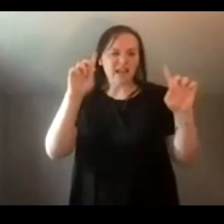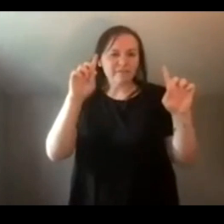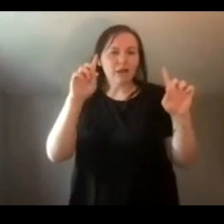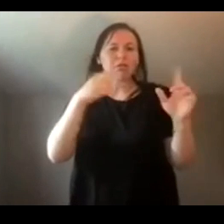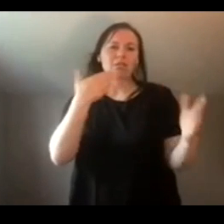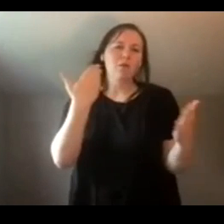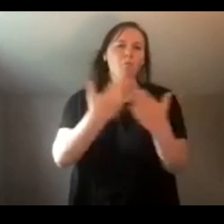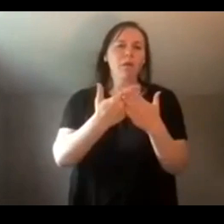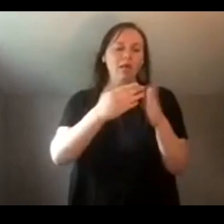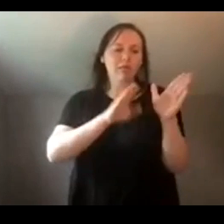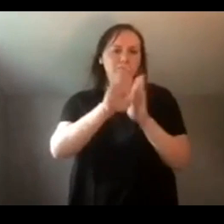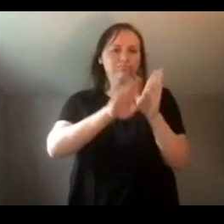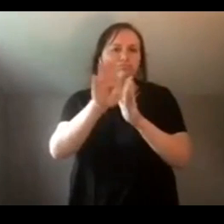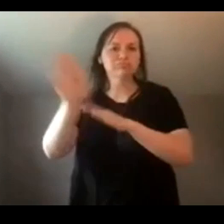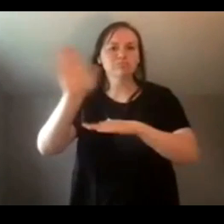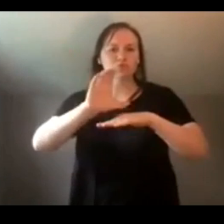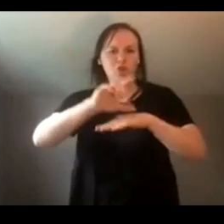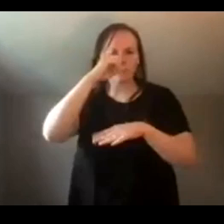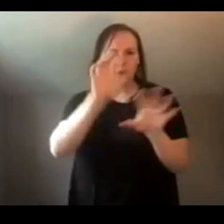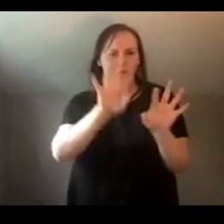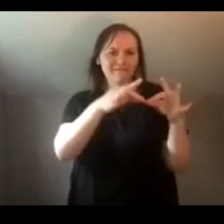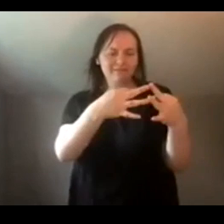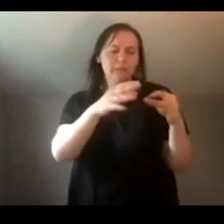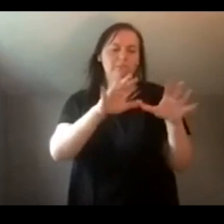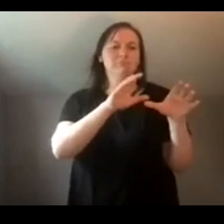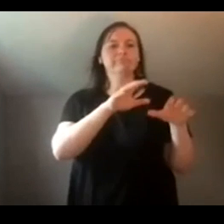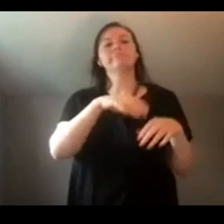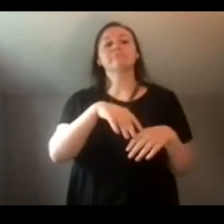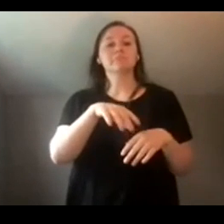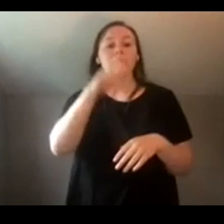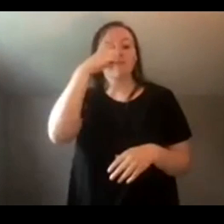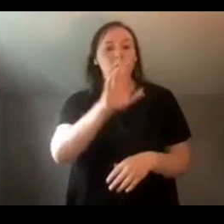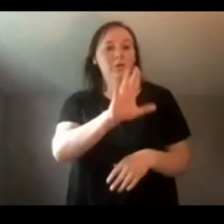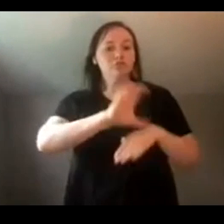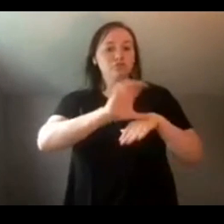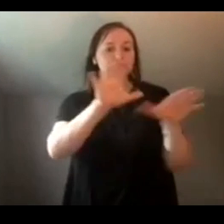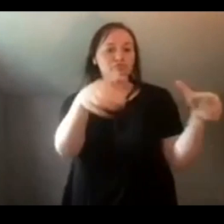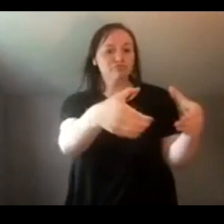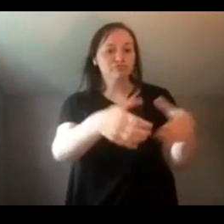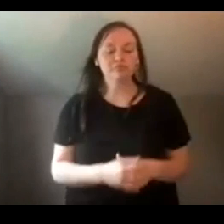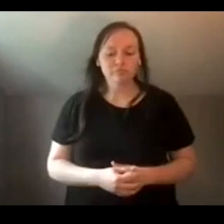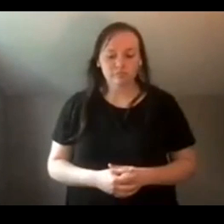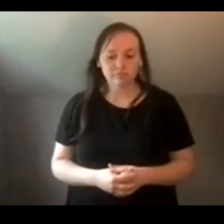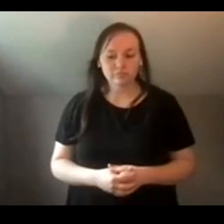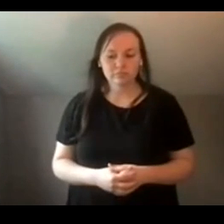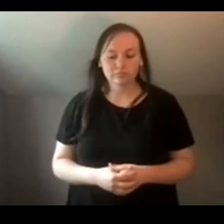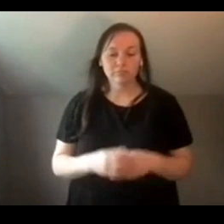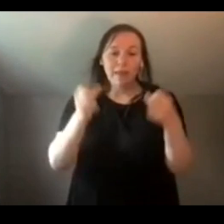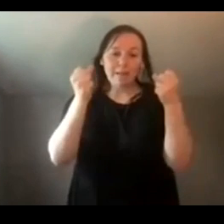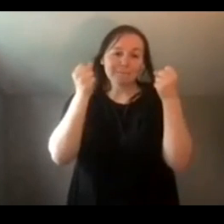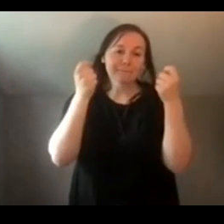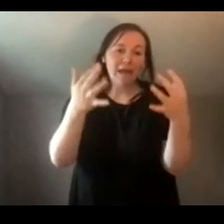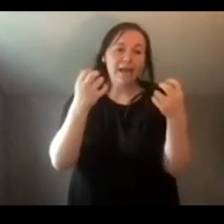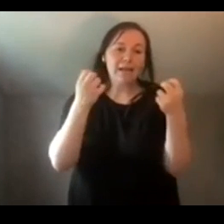building churches for his congregation. The Reverend Rice would spend many a day in many